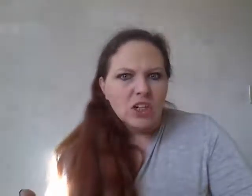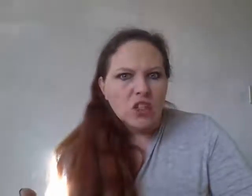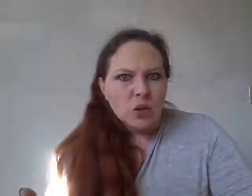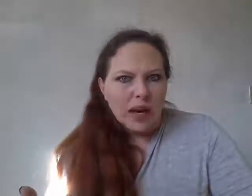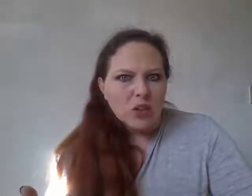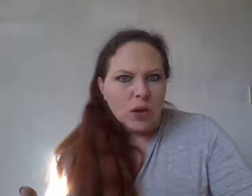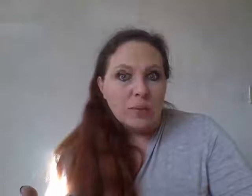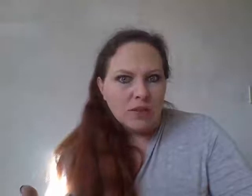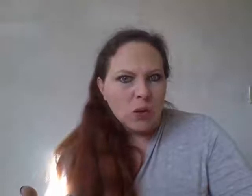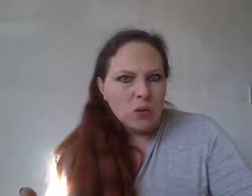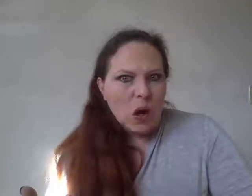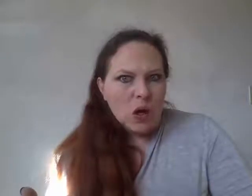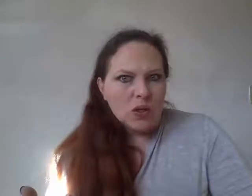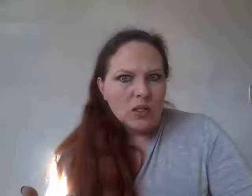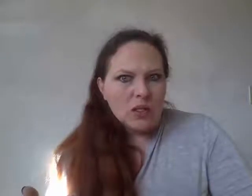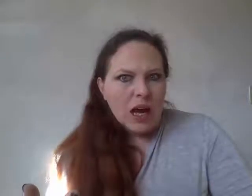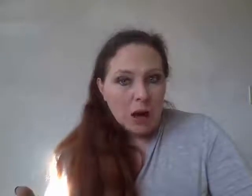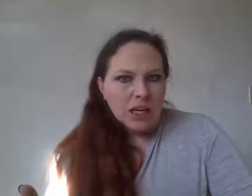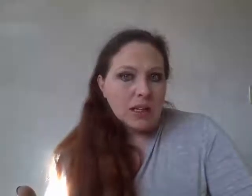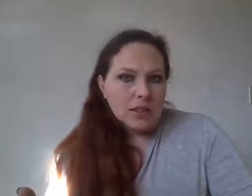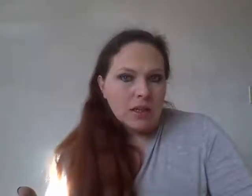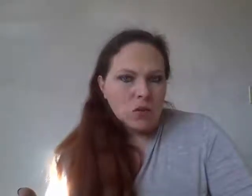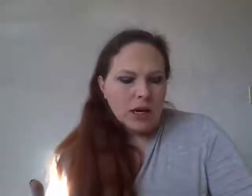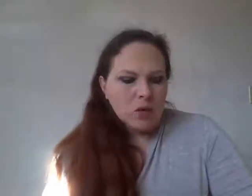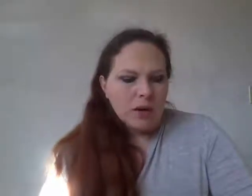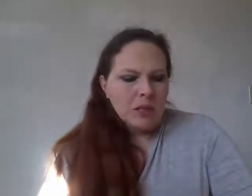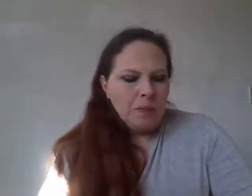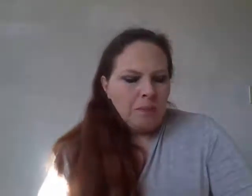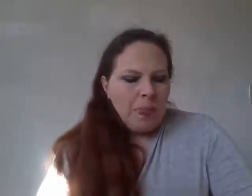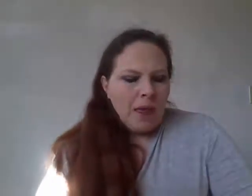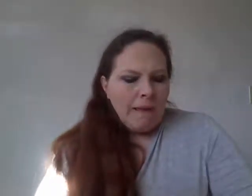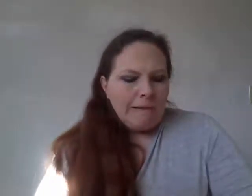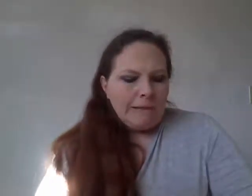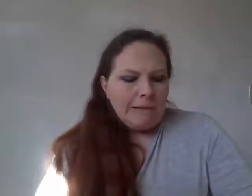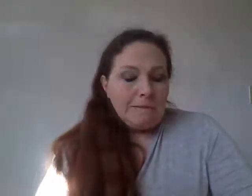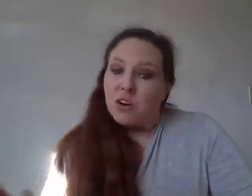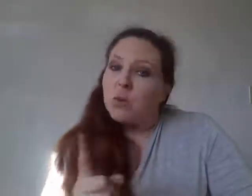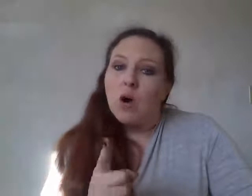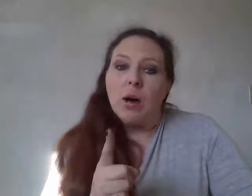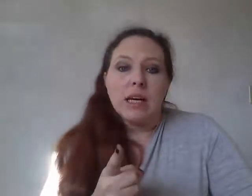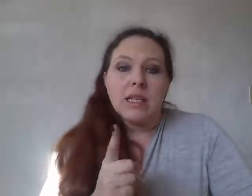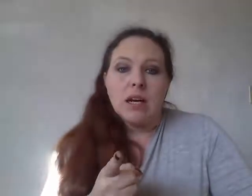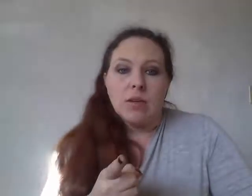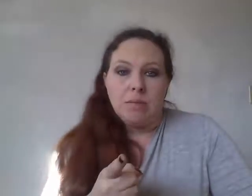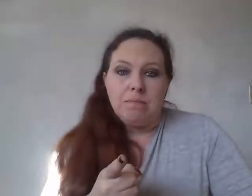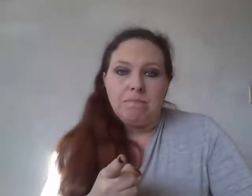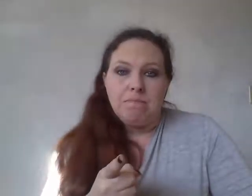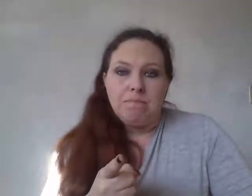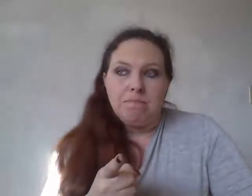the transcripts of those calls? I would like to see those transcripts. Furthermore, I would like to hear them. I